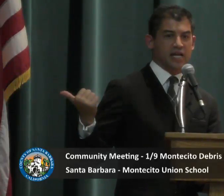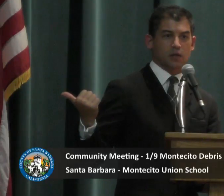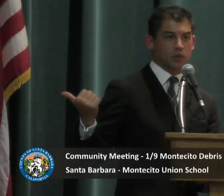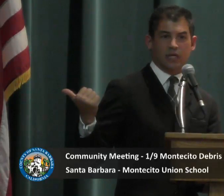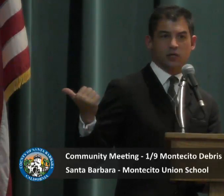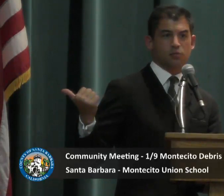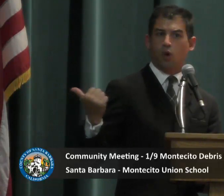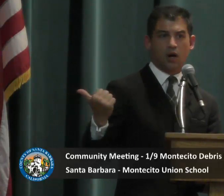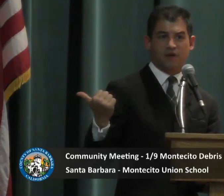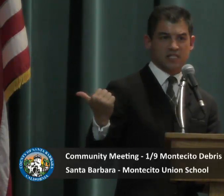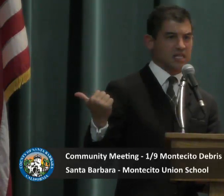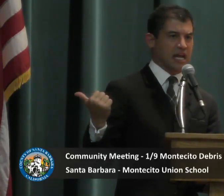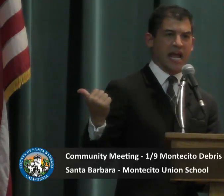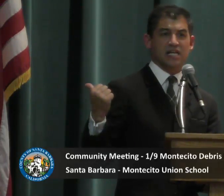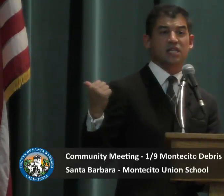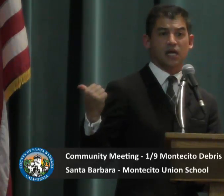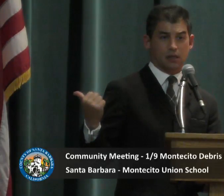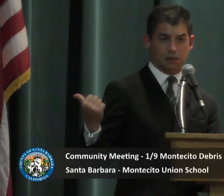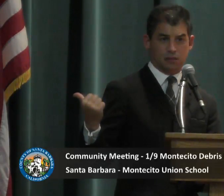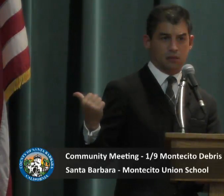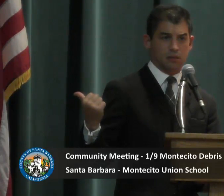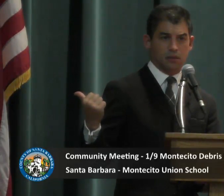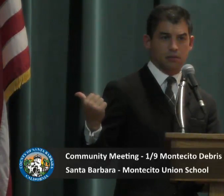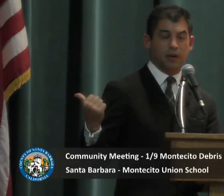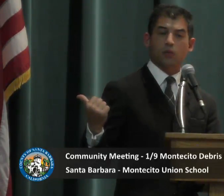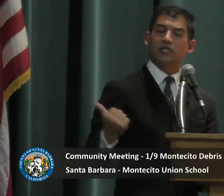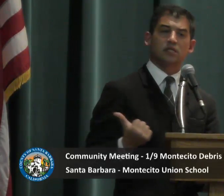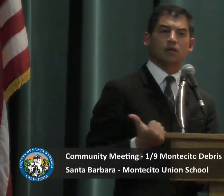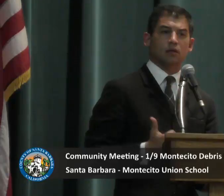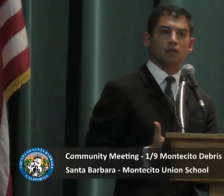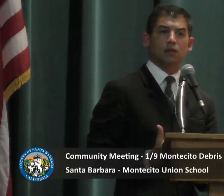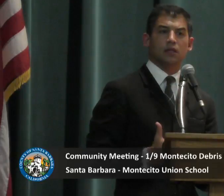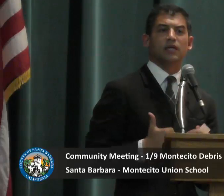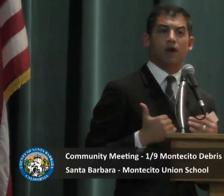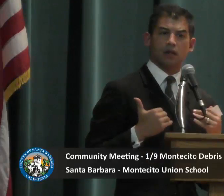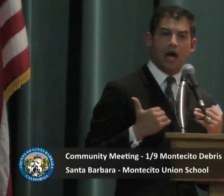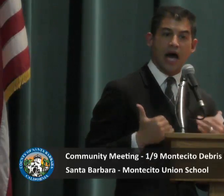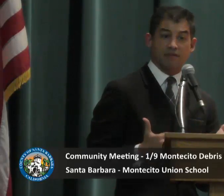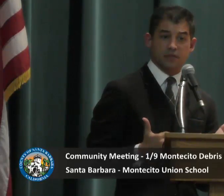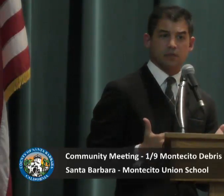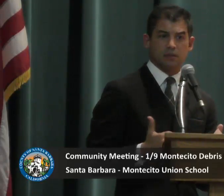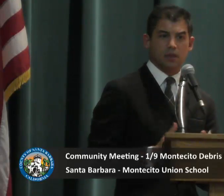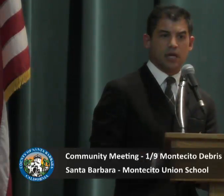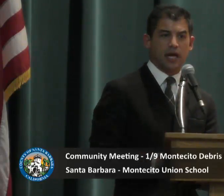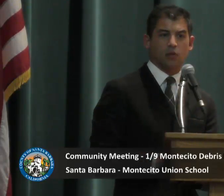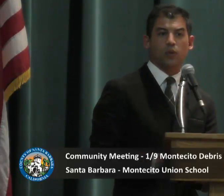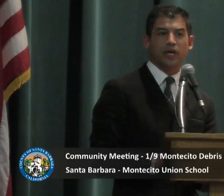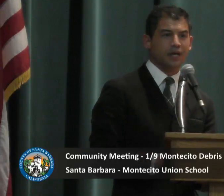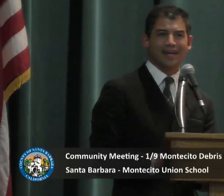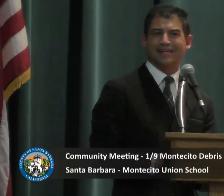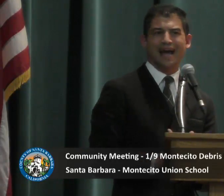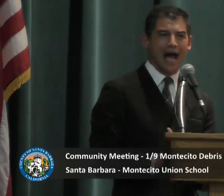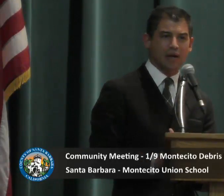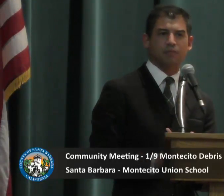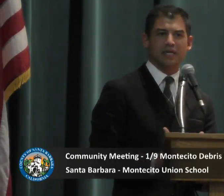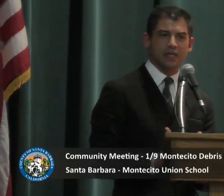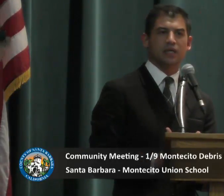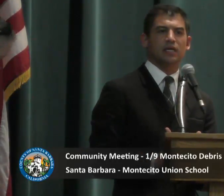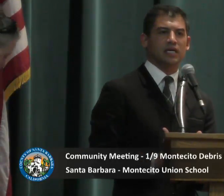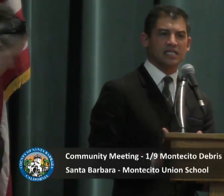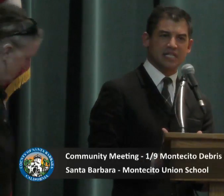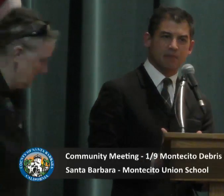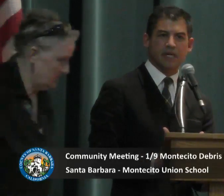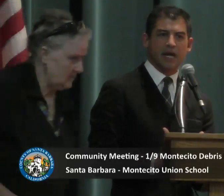Statistically, it kills more of us than anything. But we still live our lives, and we cannot